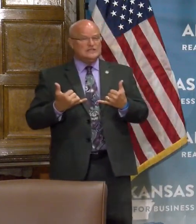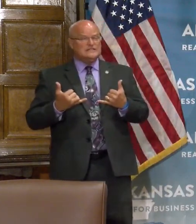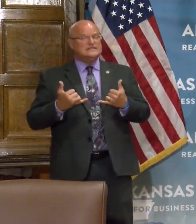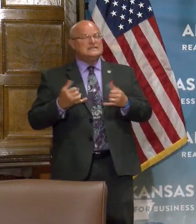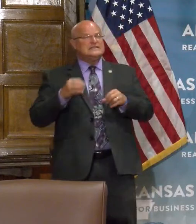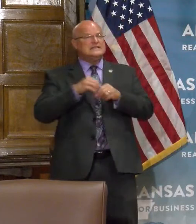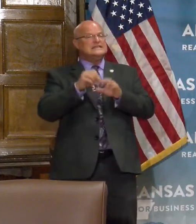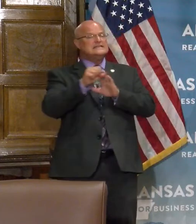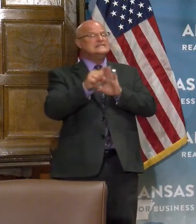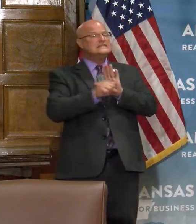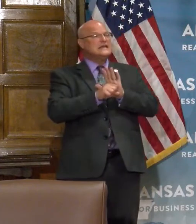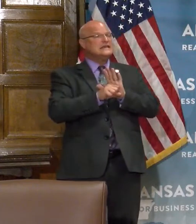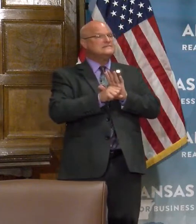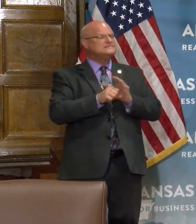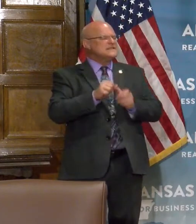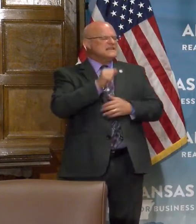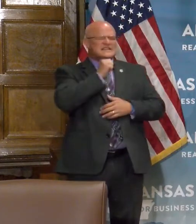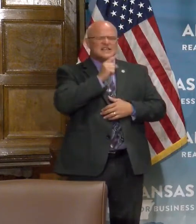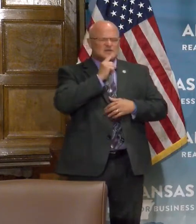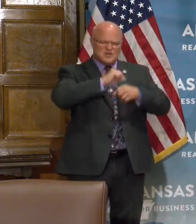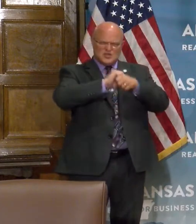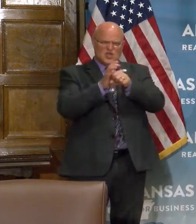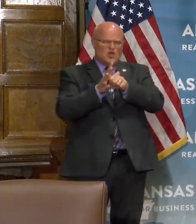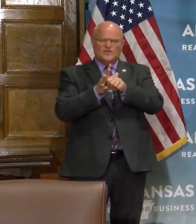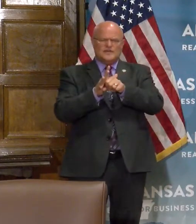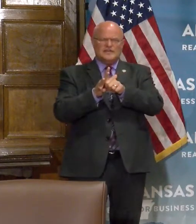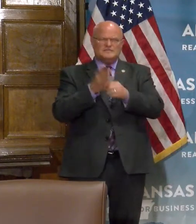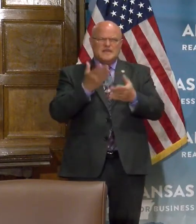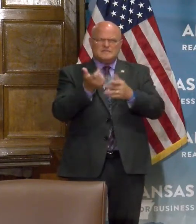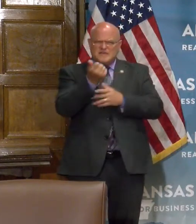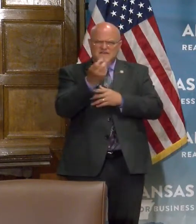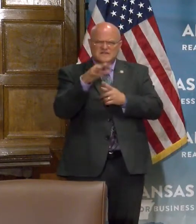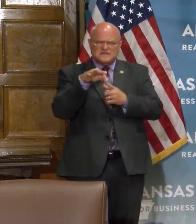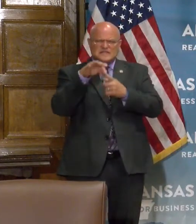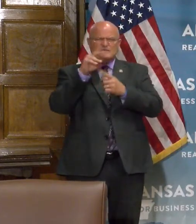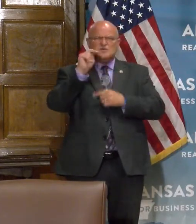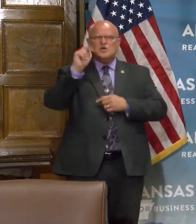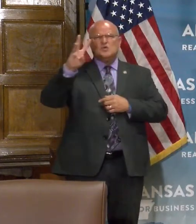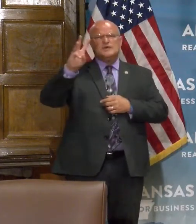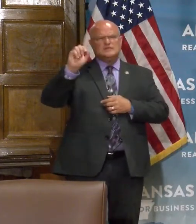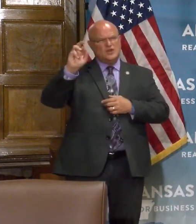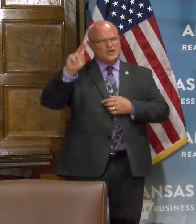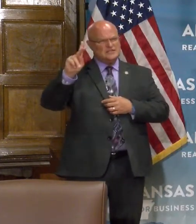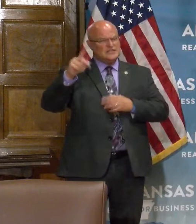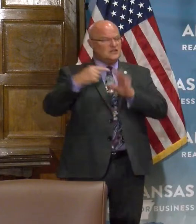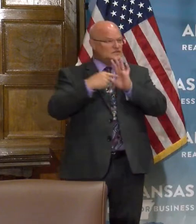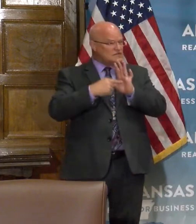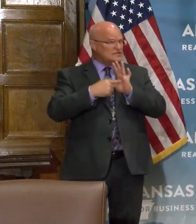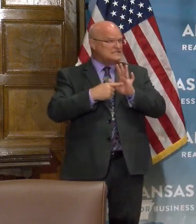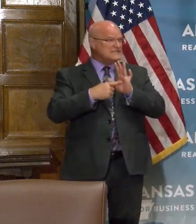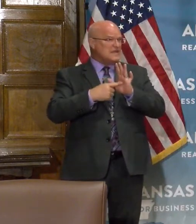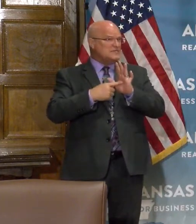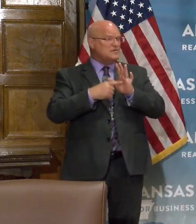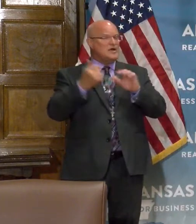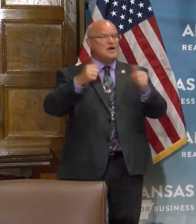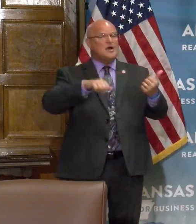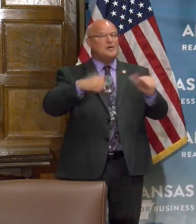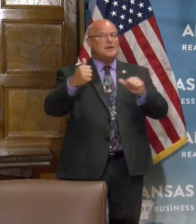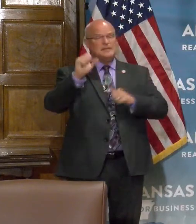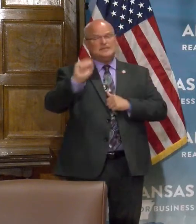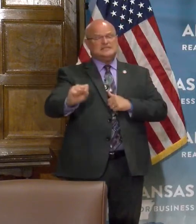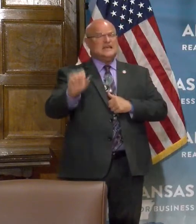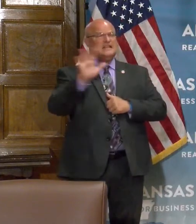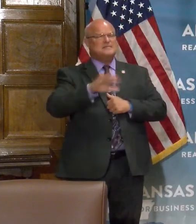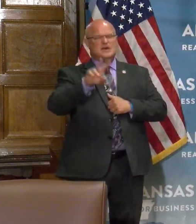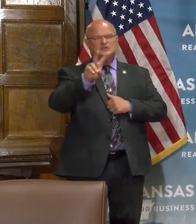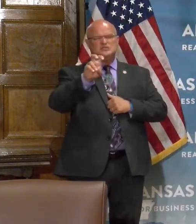the state. It's not really COVID related, maybe except for a few exceptions in Northwest Arkansas. For example, at Baptist Health, we've got